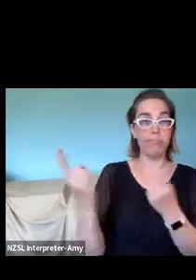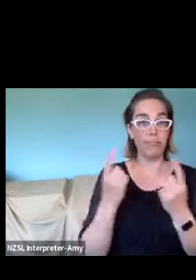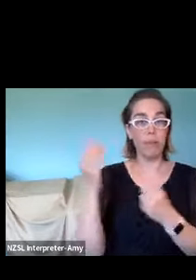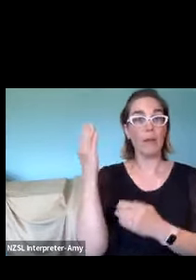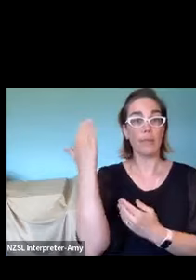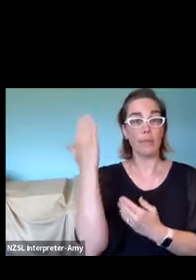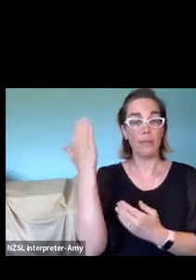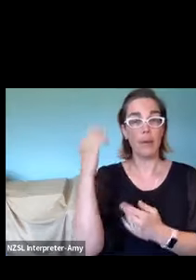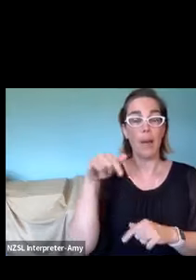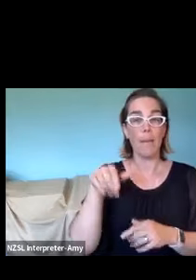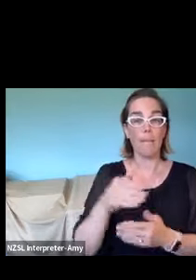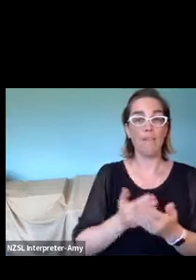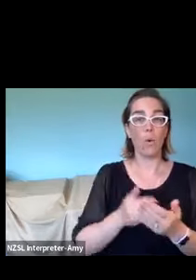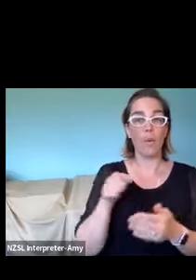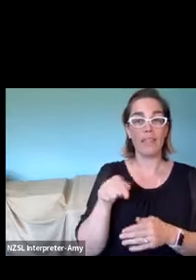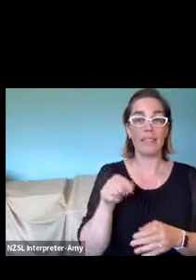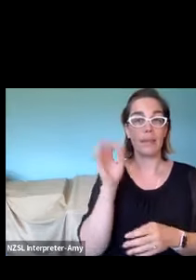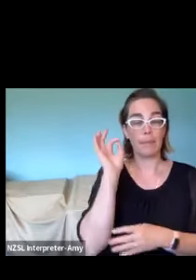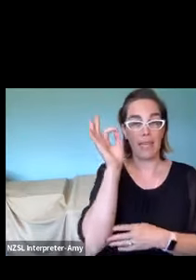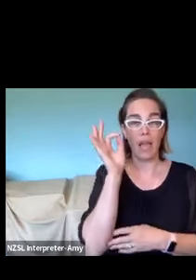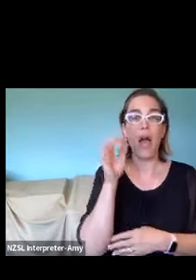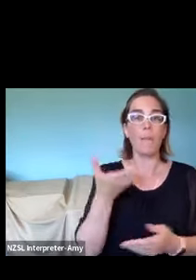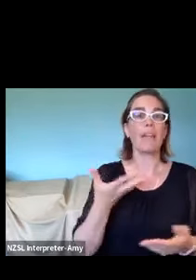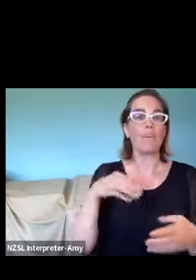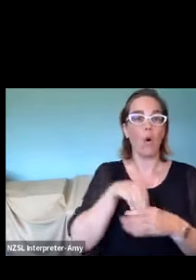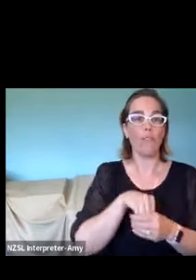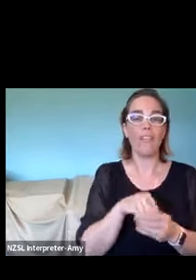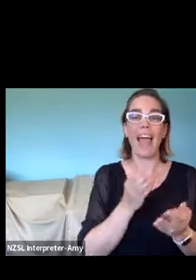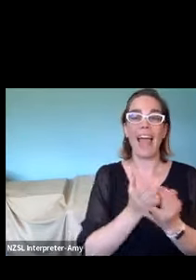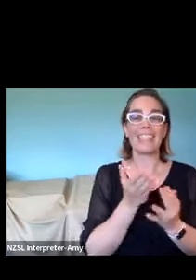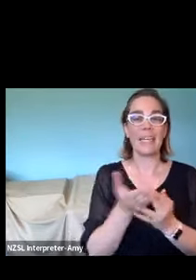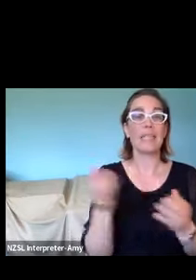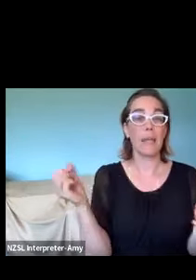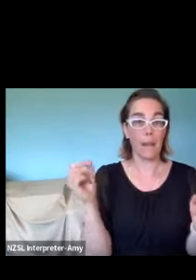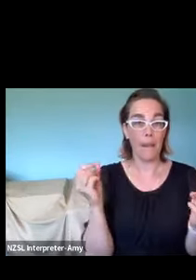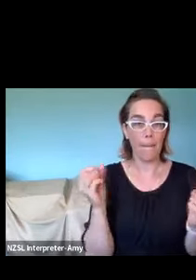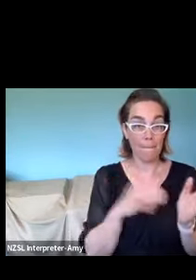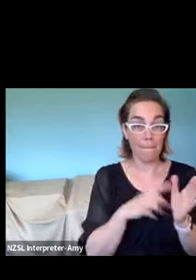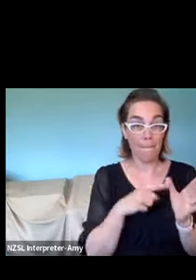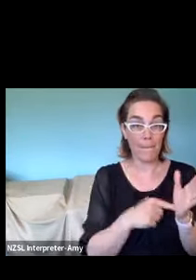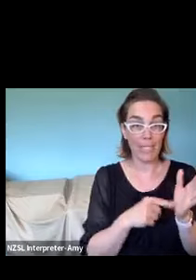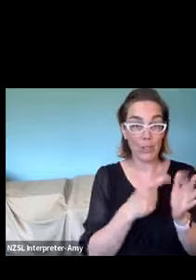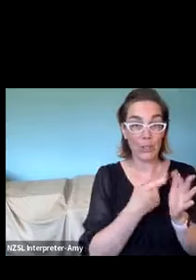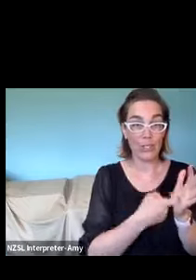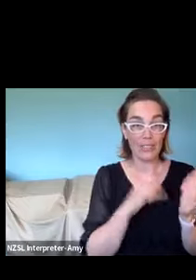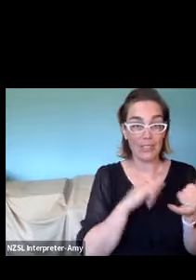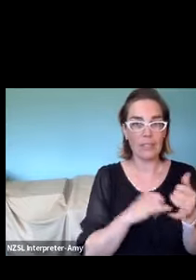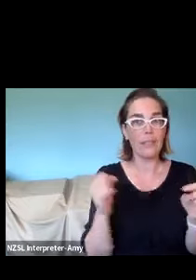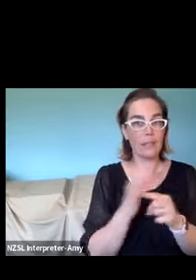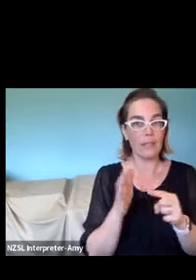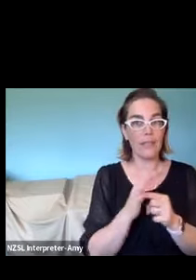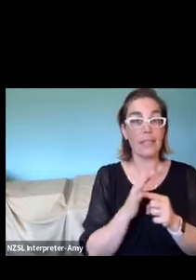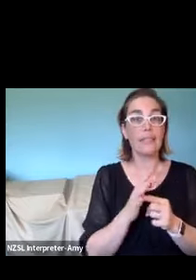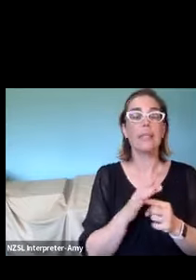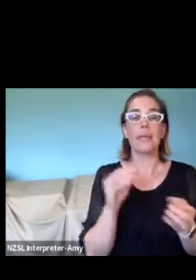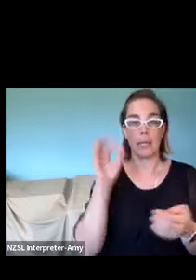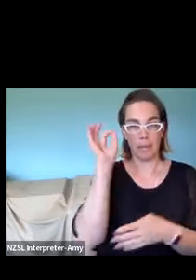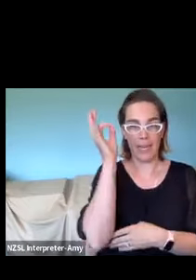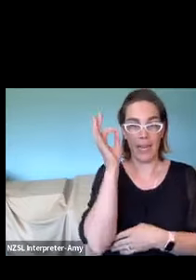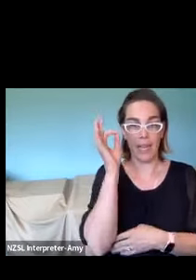the Access Matters campaign, which has helped to promote the case for this legislation. However, when I first read the